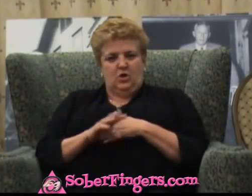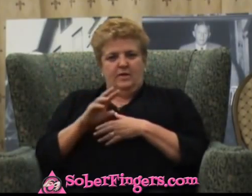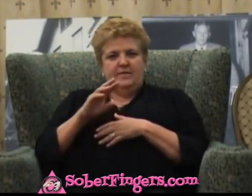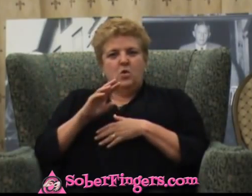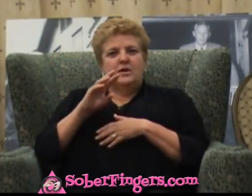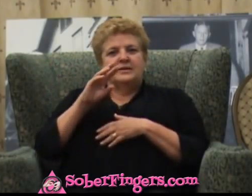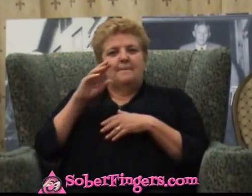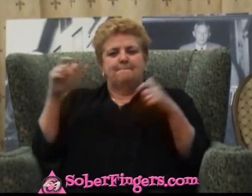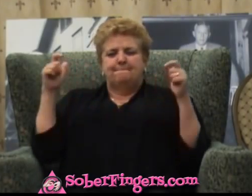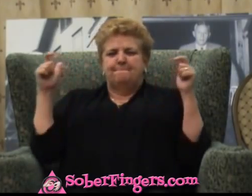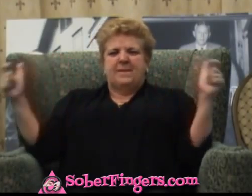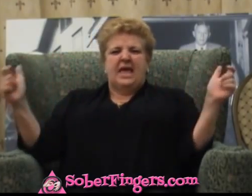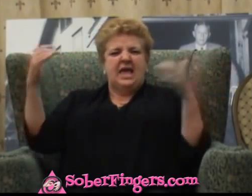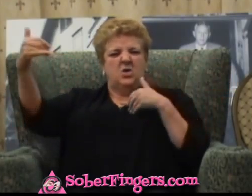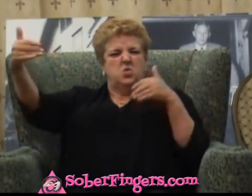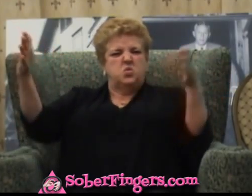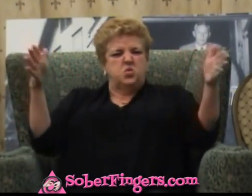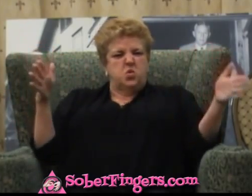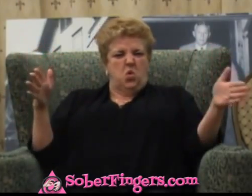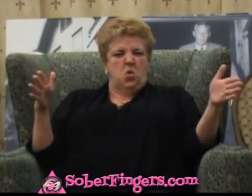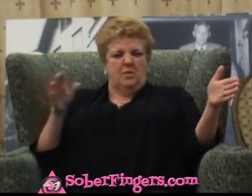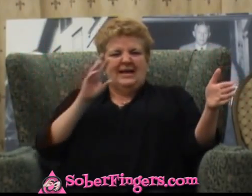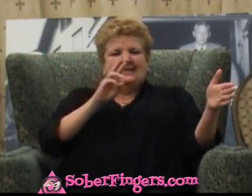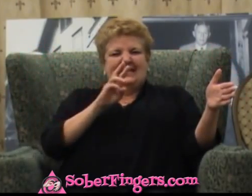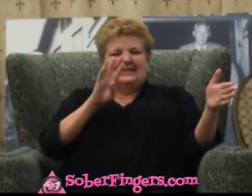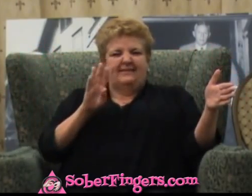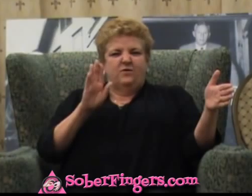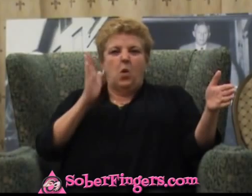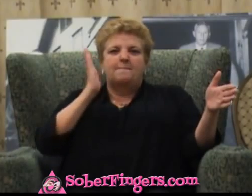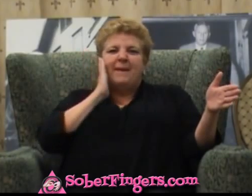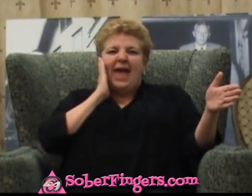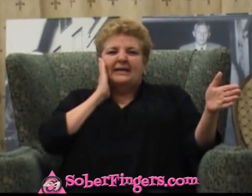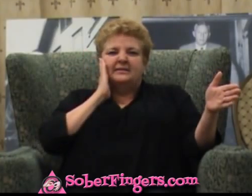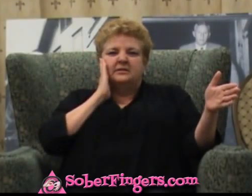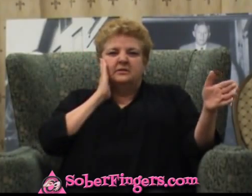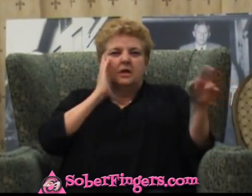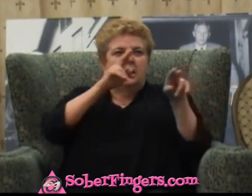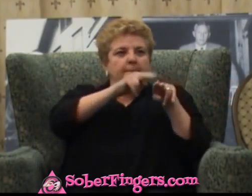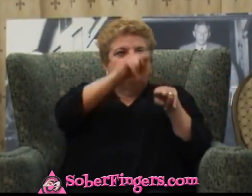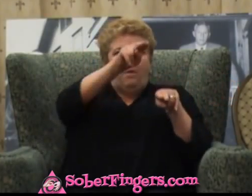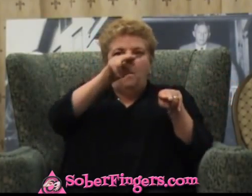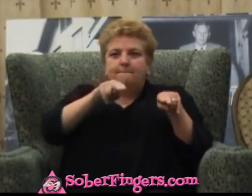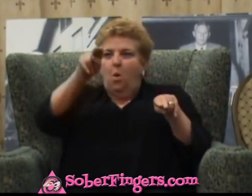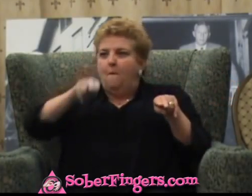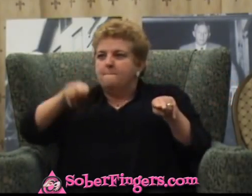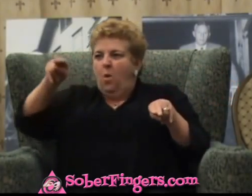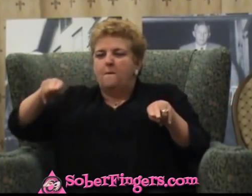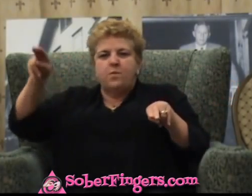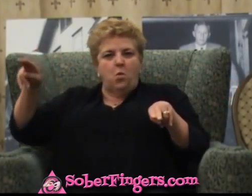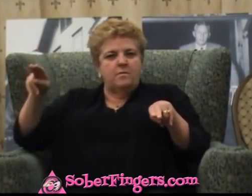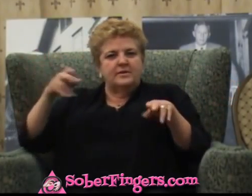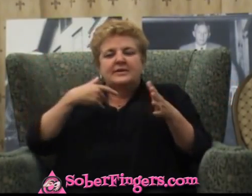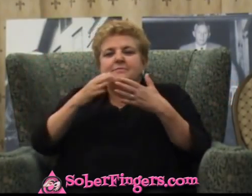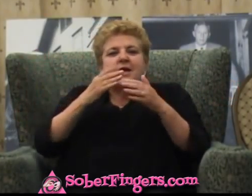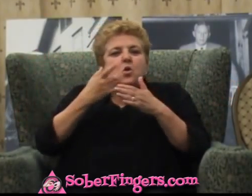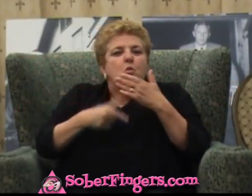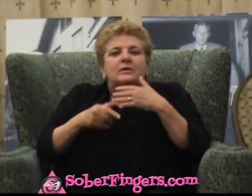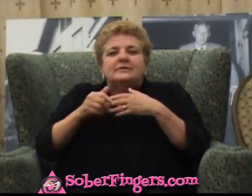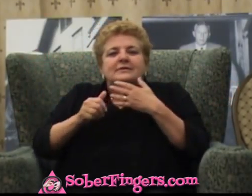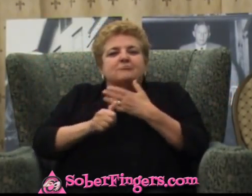and you're with everybody. They don't sort you out at first in the beginning where I was, so you're in there with everybody. No matter what they did, you're in there with them until they sort you out. And